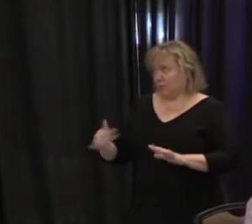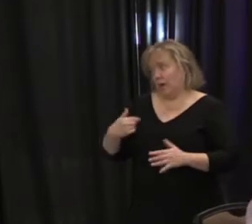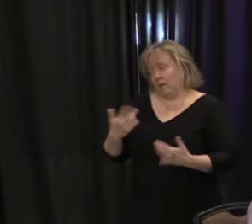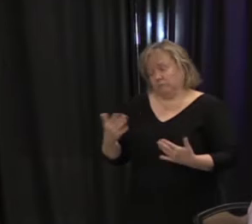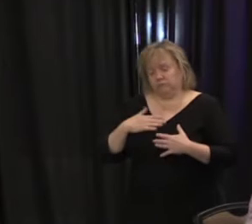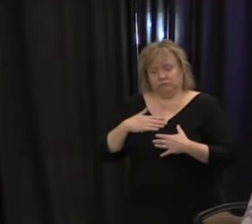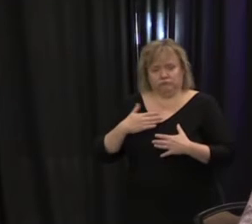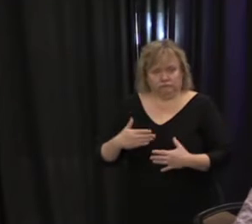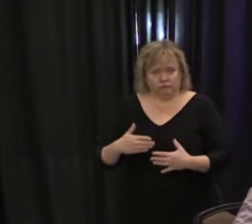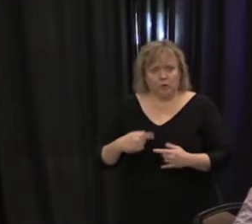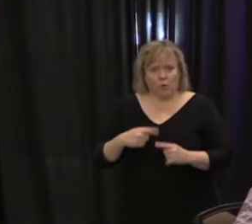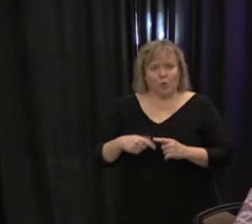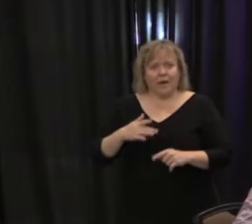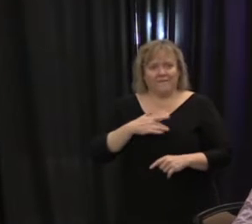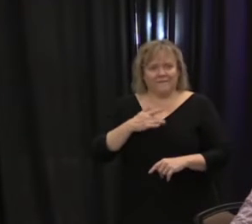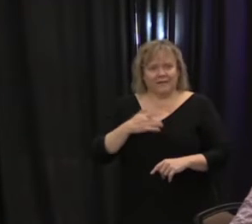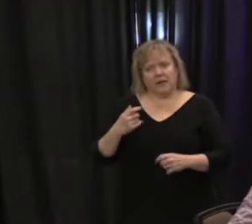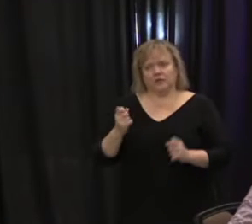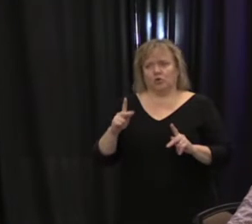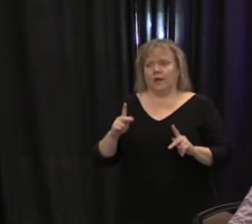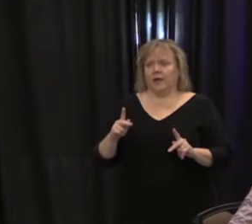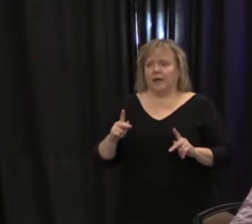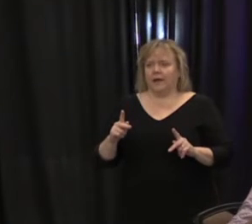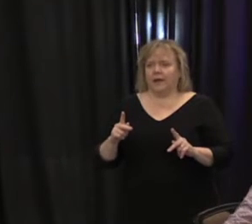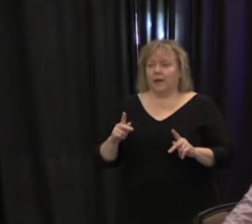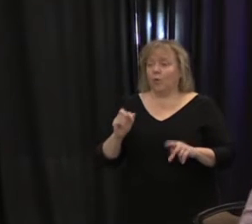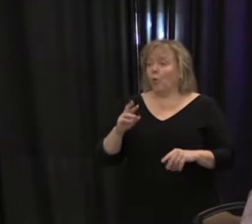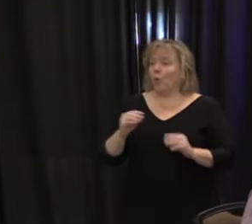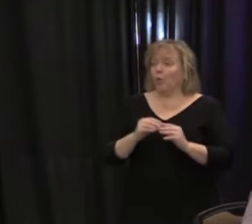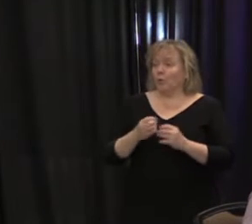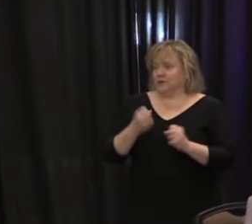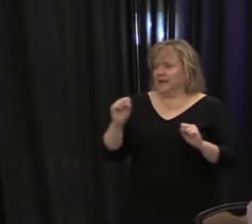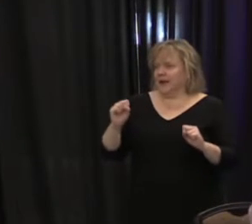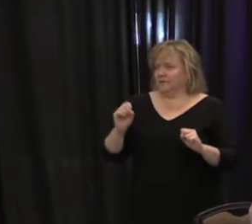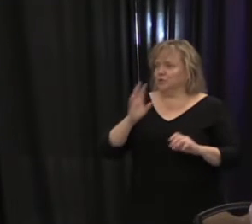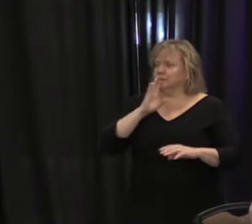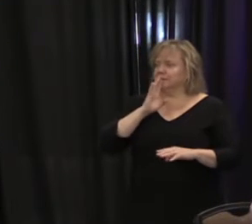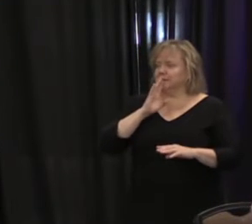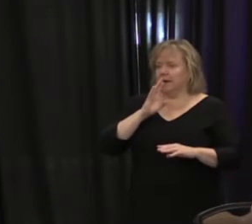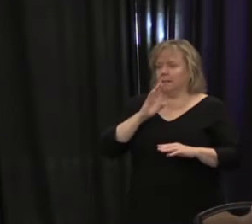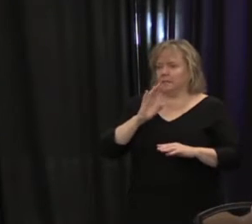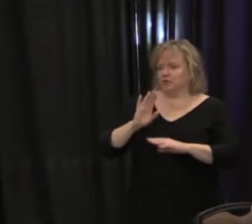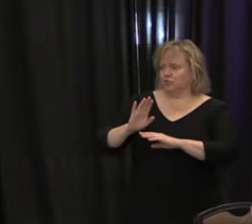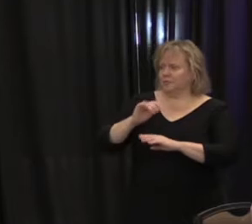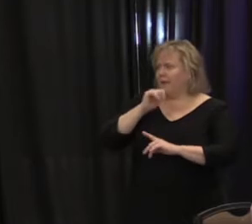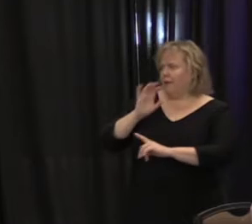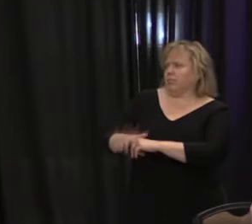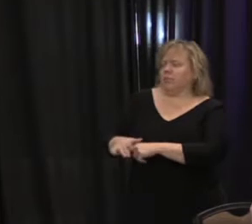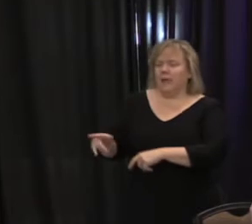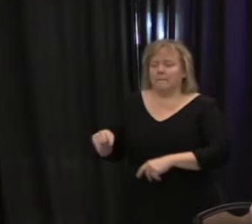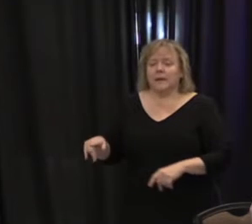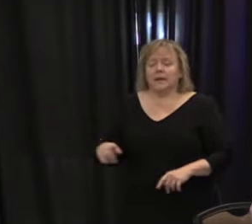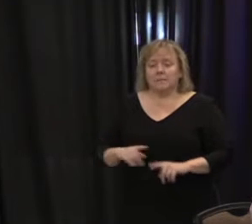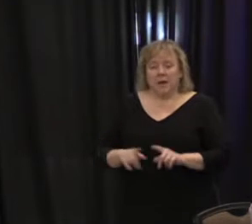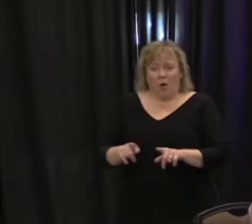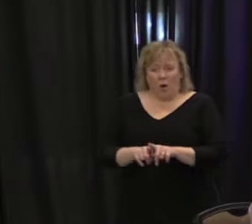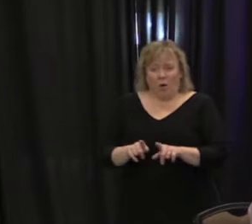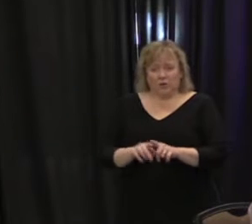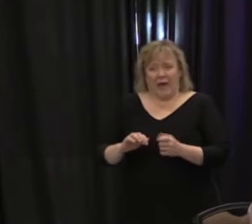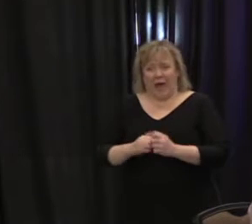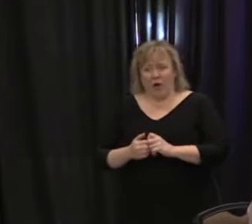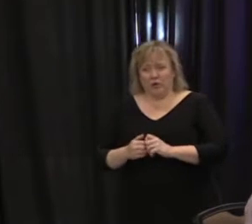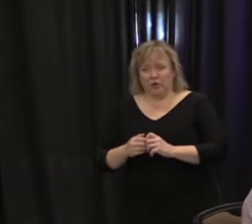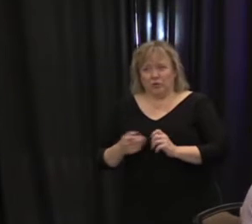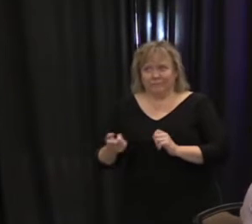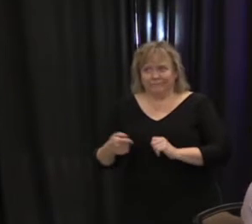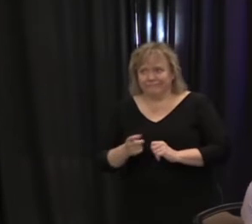speak up when I feel that it's safer for me to speak up more than them. And then it's about navigating spaces. To be honest